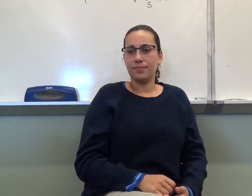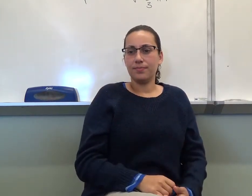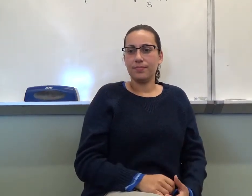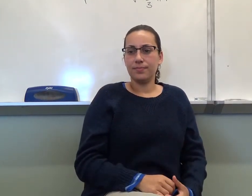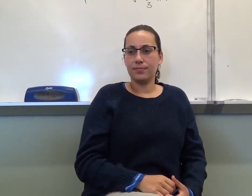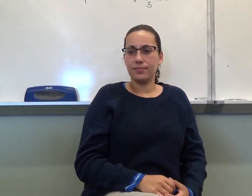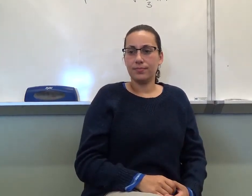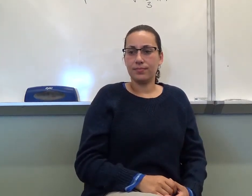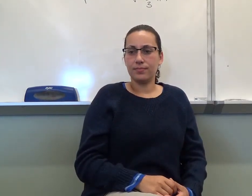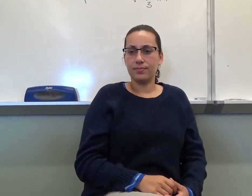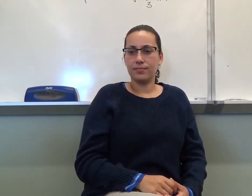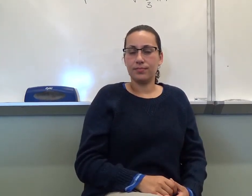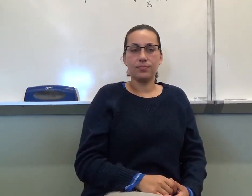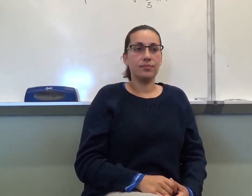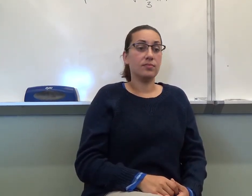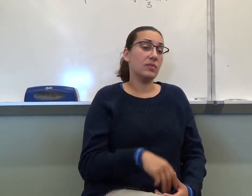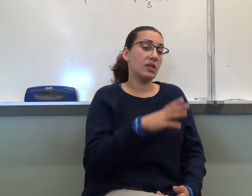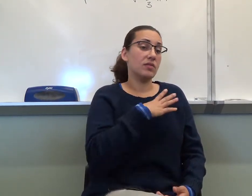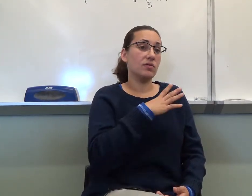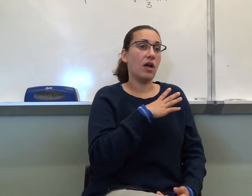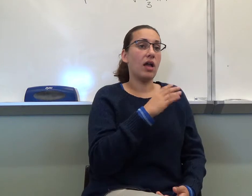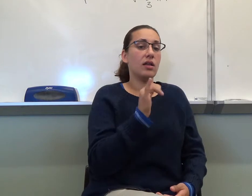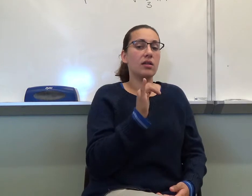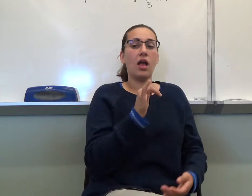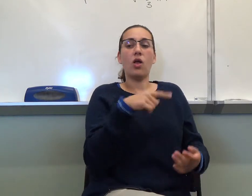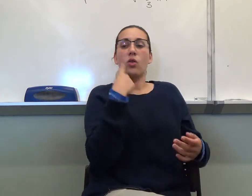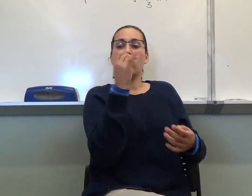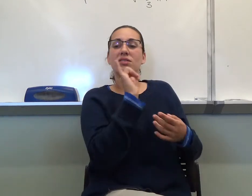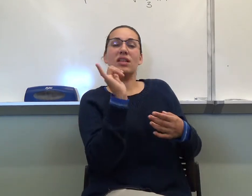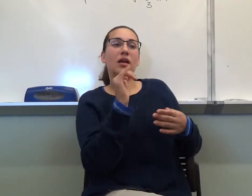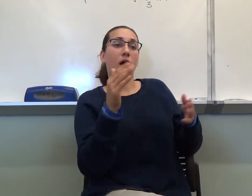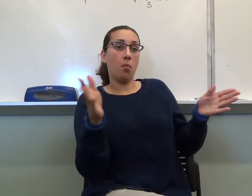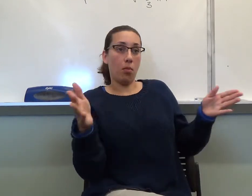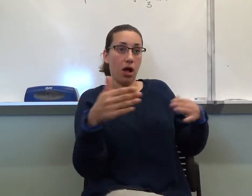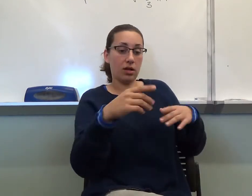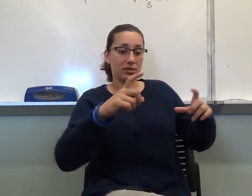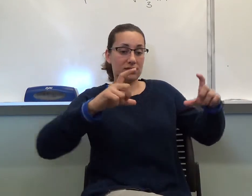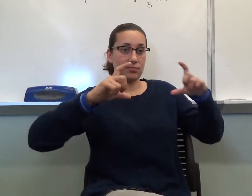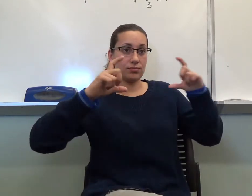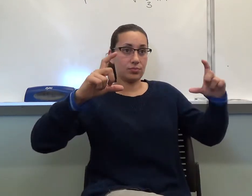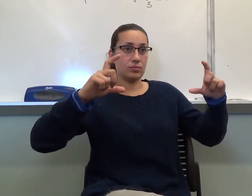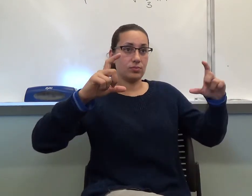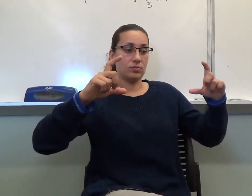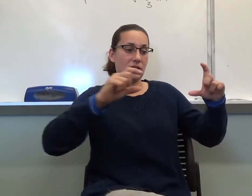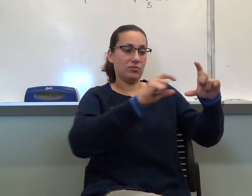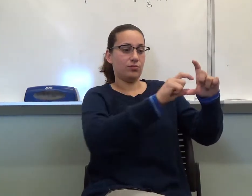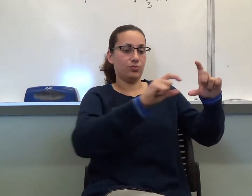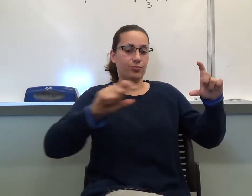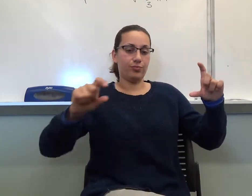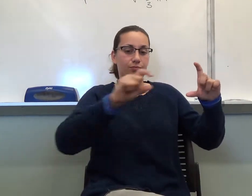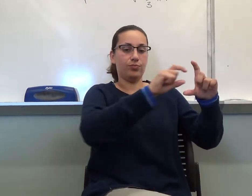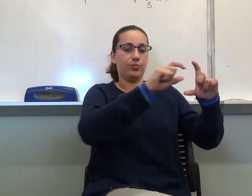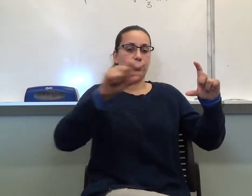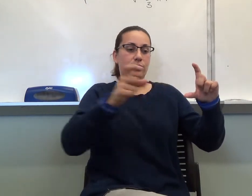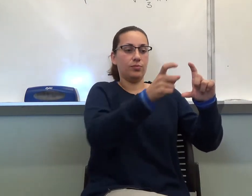So it's a rectangular box that's been split into many little sub-boxes.